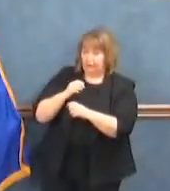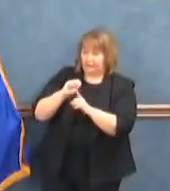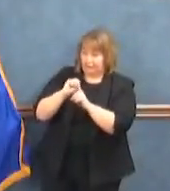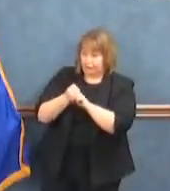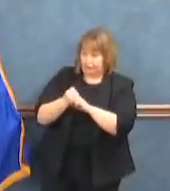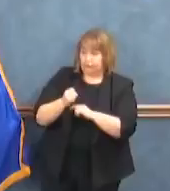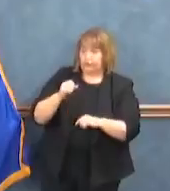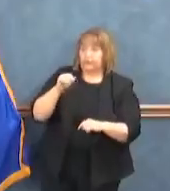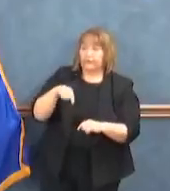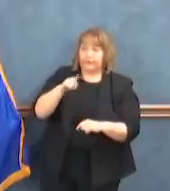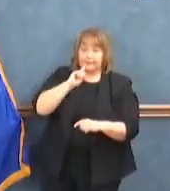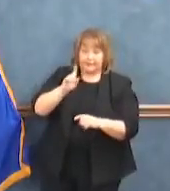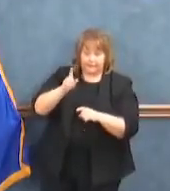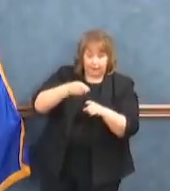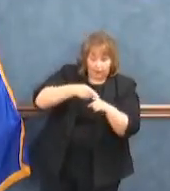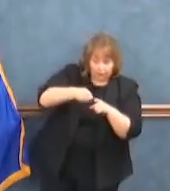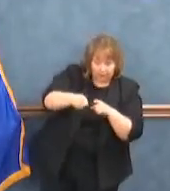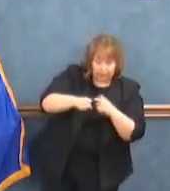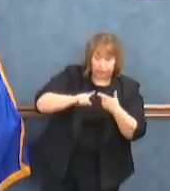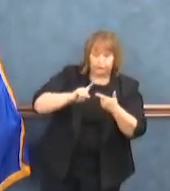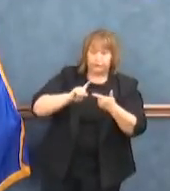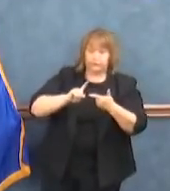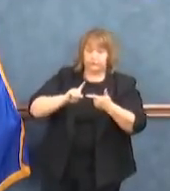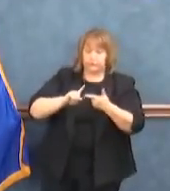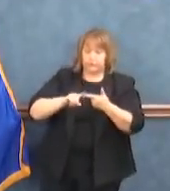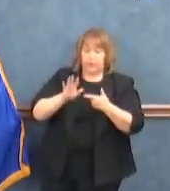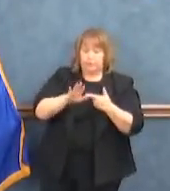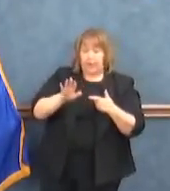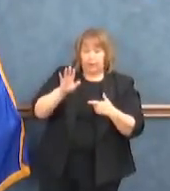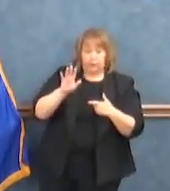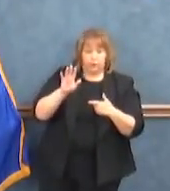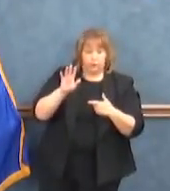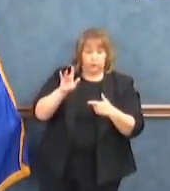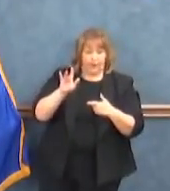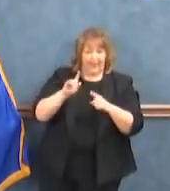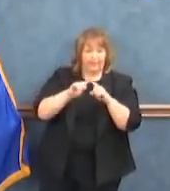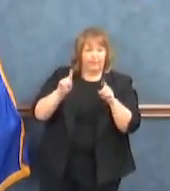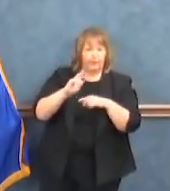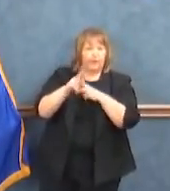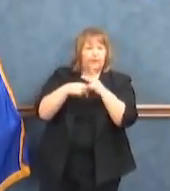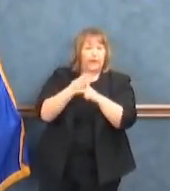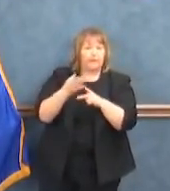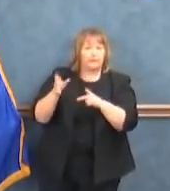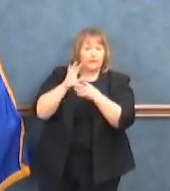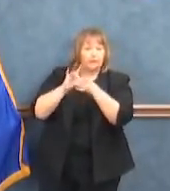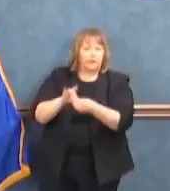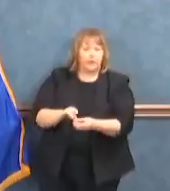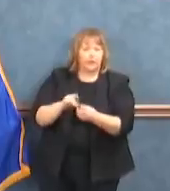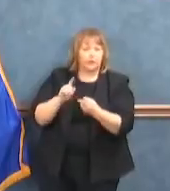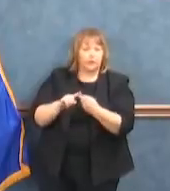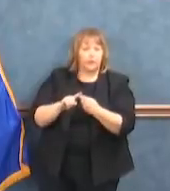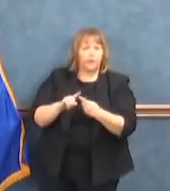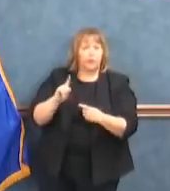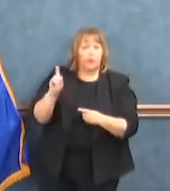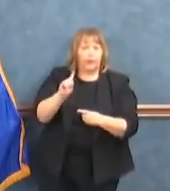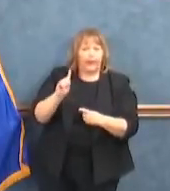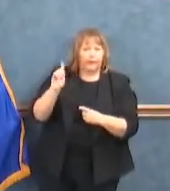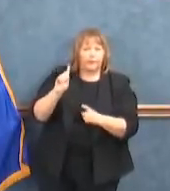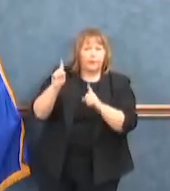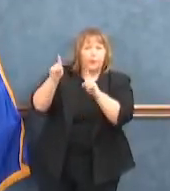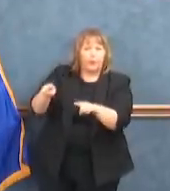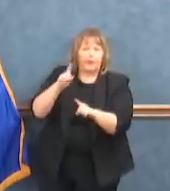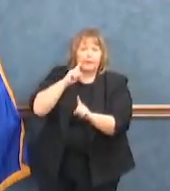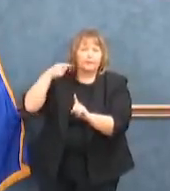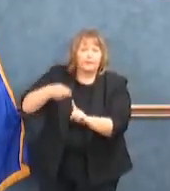It has occupation. It has about 25 different indicators related to more surgically understanding where somebody was at a